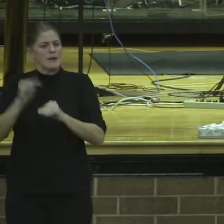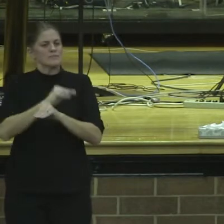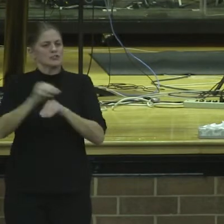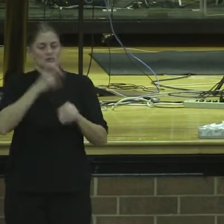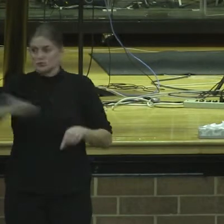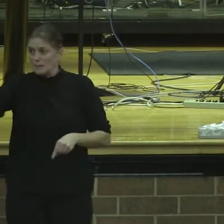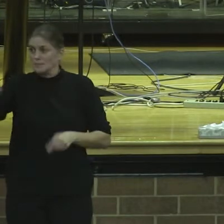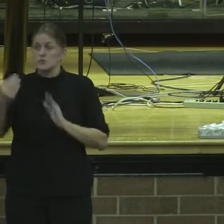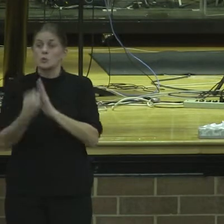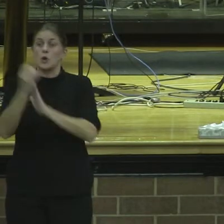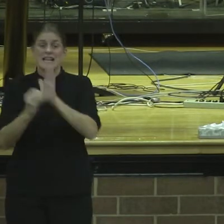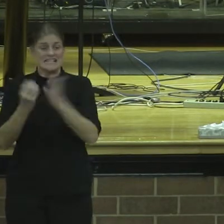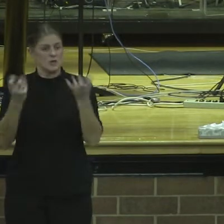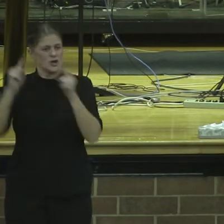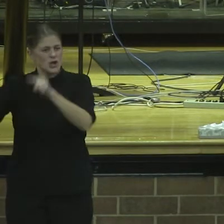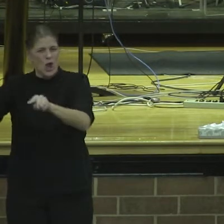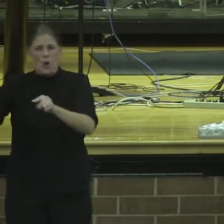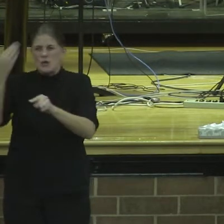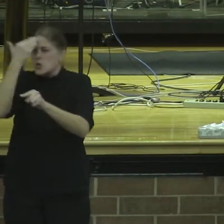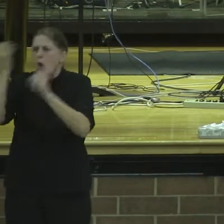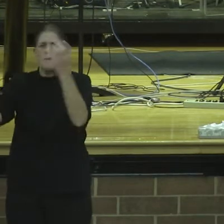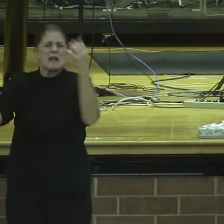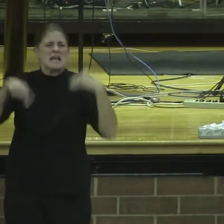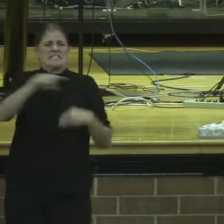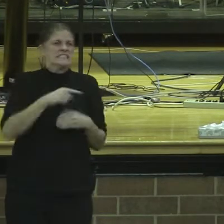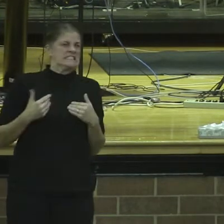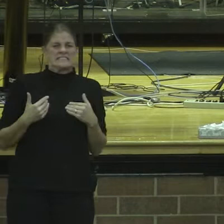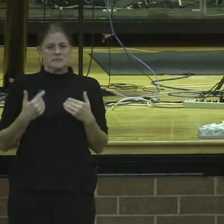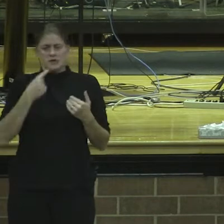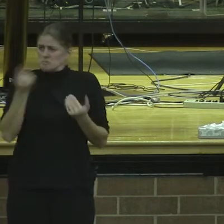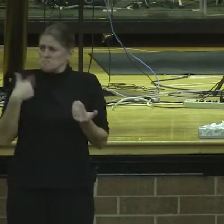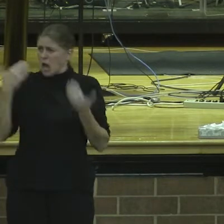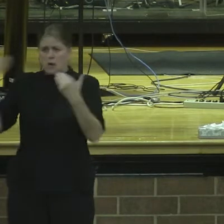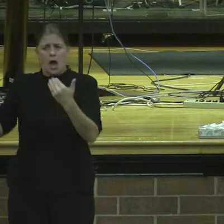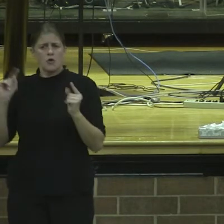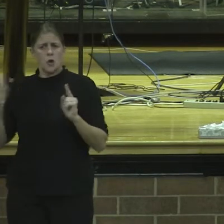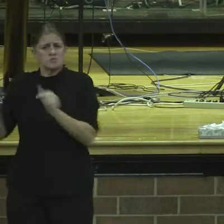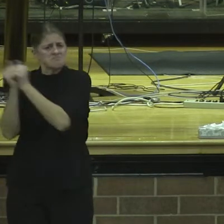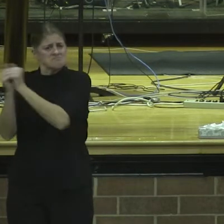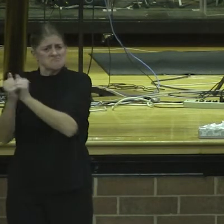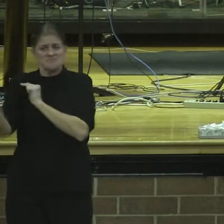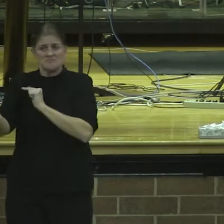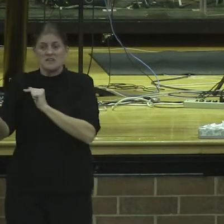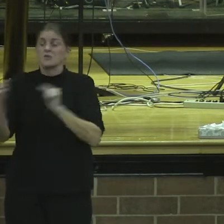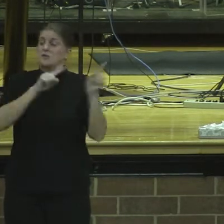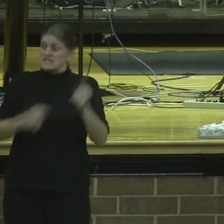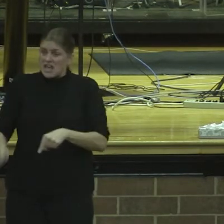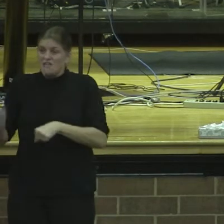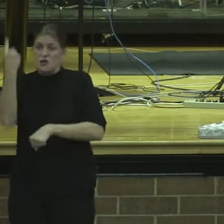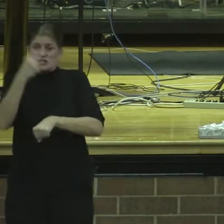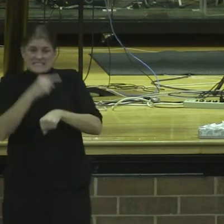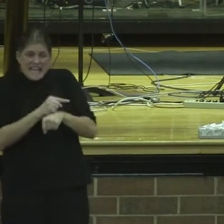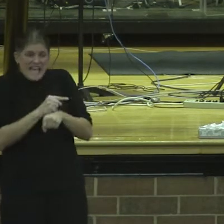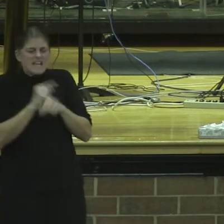New Orleans, and he wanted to go, but he didn't know many people. And I said, well, I'll go with you. And so we went down there, and the first day I tried and looked around and